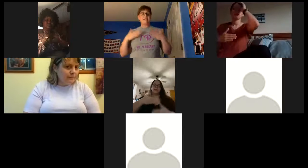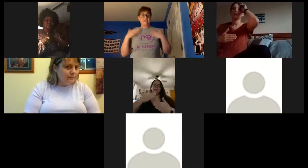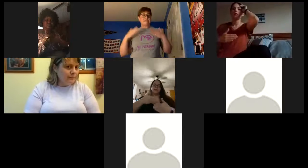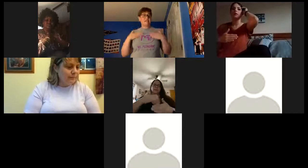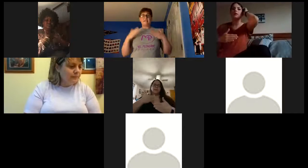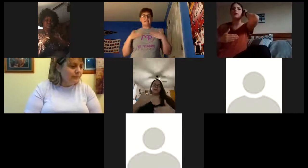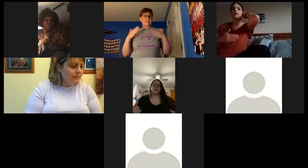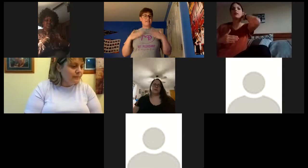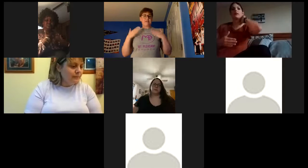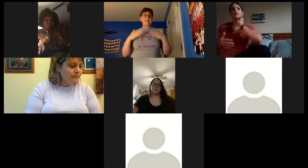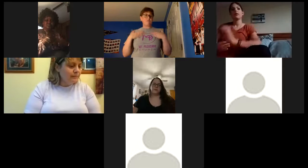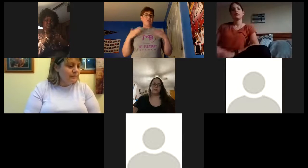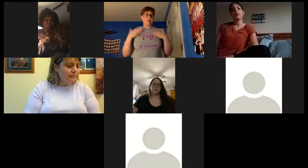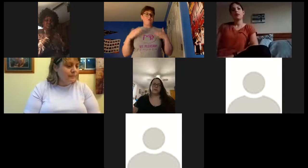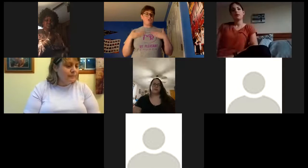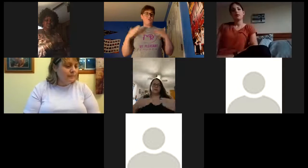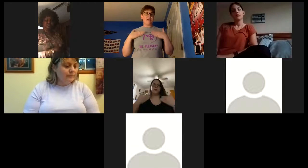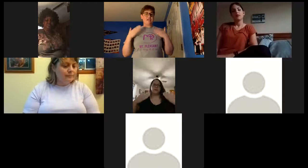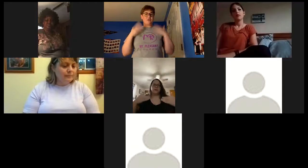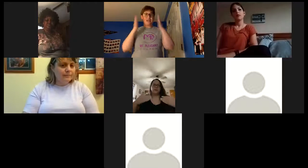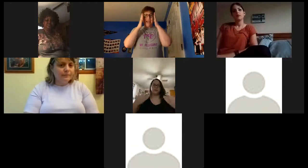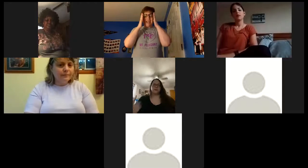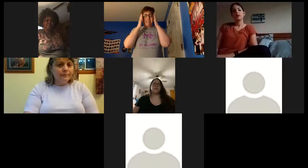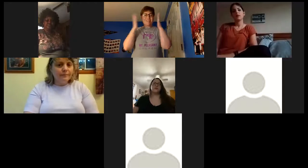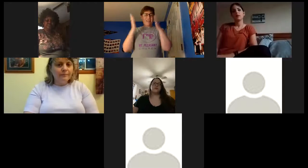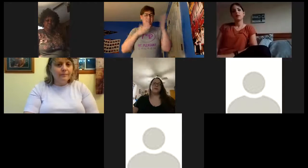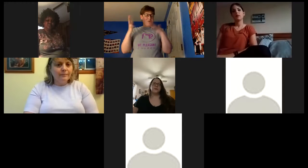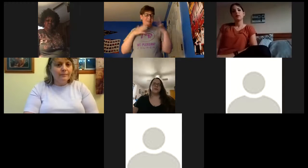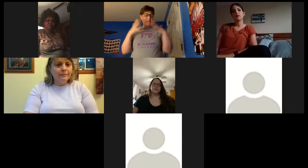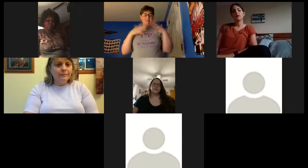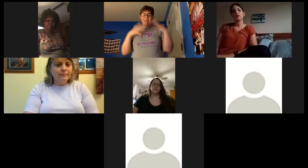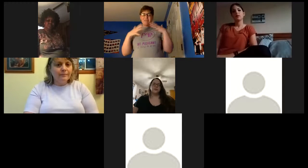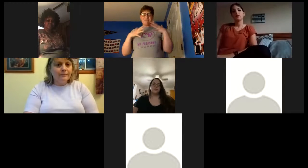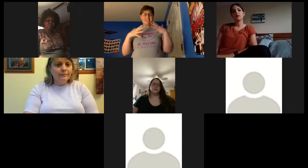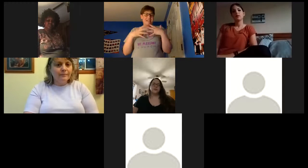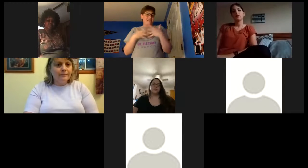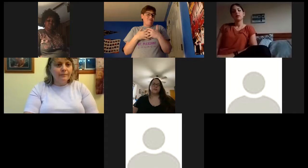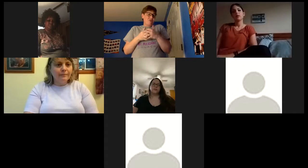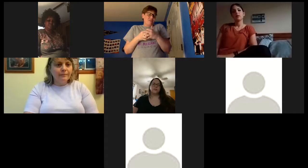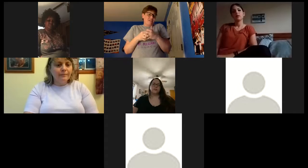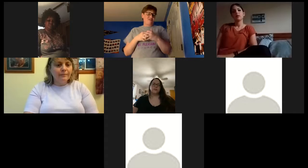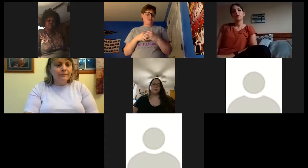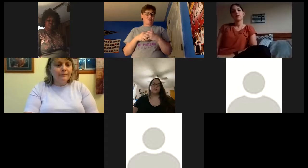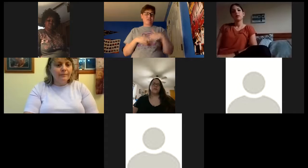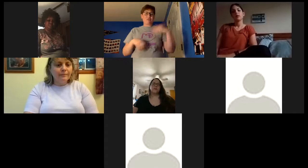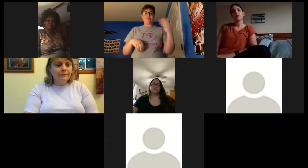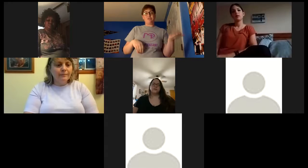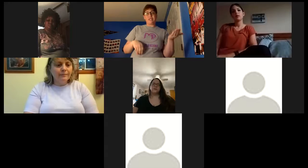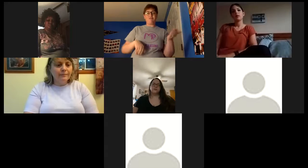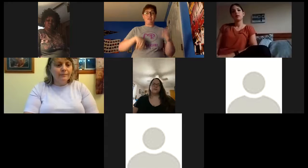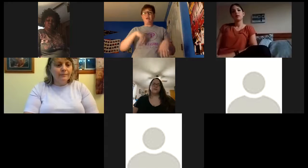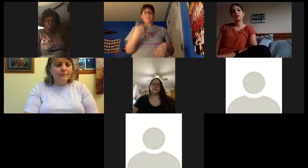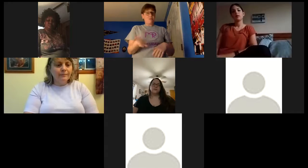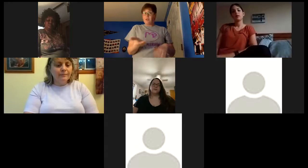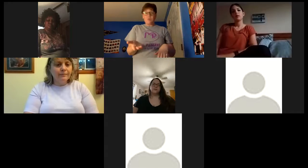this is the same as well. Joy and enjoy. And so that's where it can get really kind of confusing for someone either who's